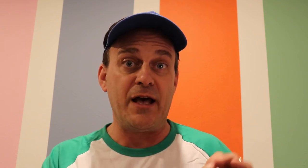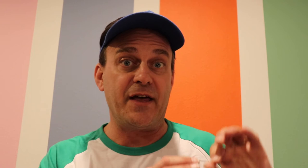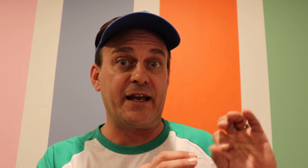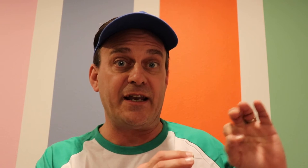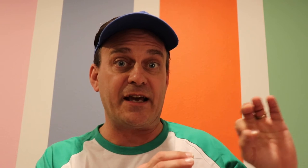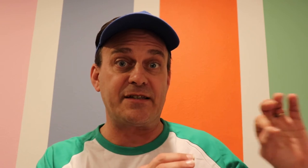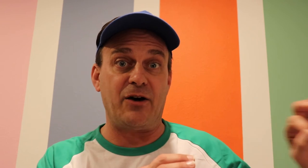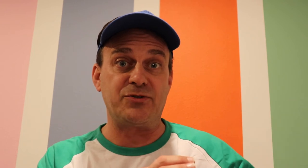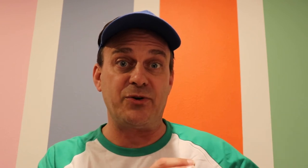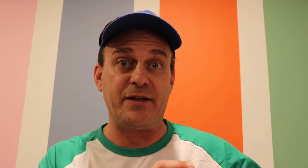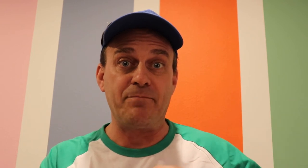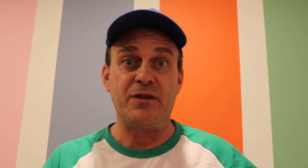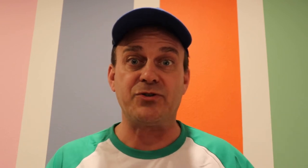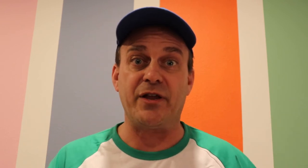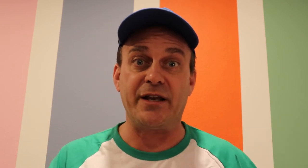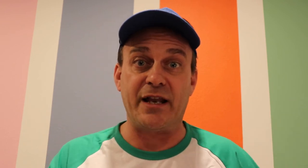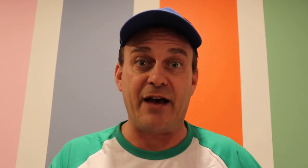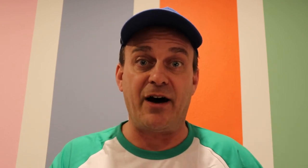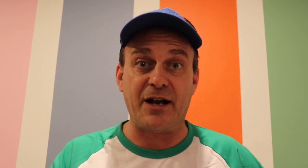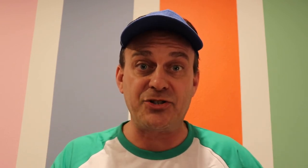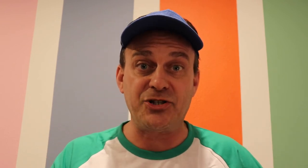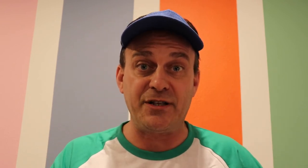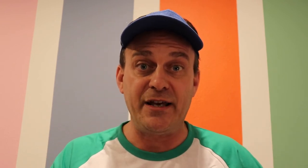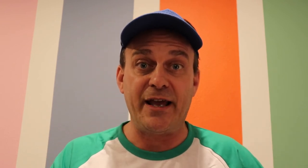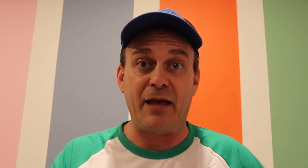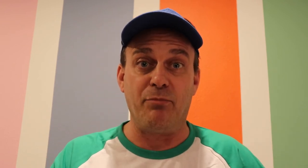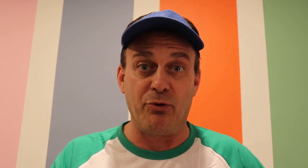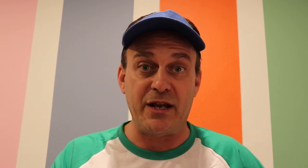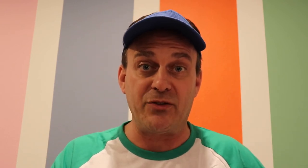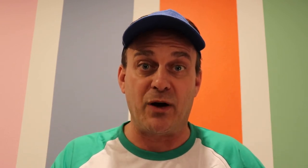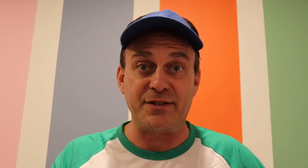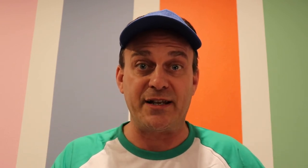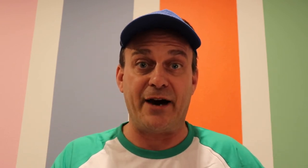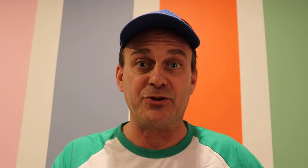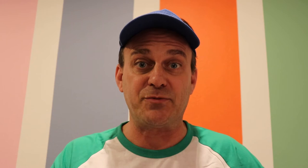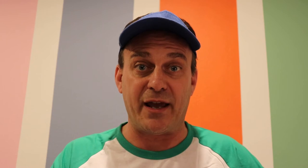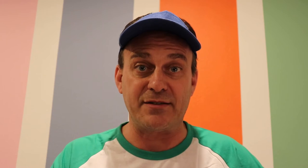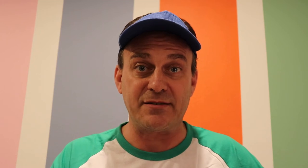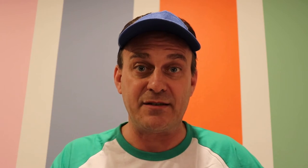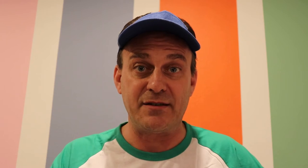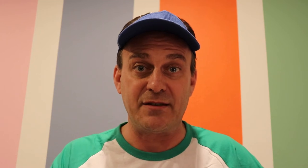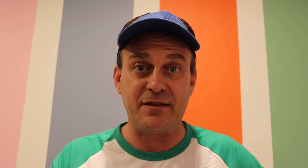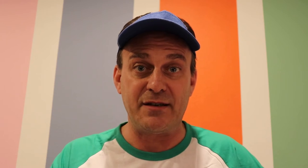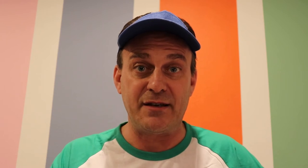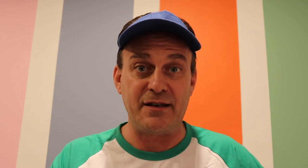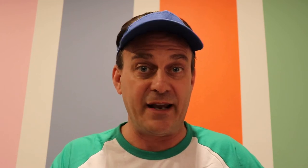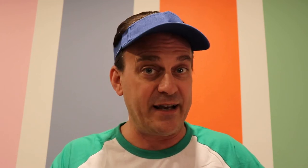that connects out to it so that it can have oxygen and breathe while it's in outer space. Any